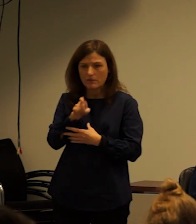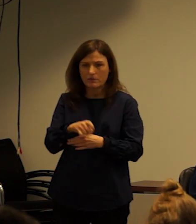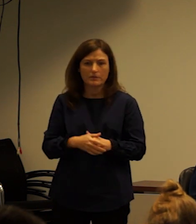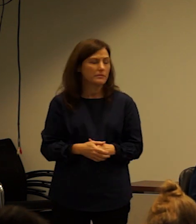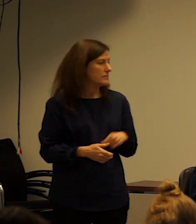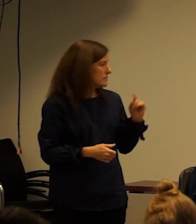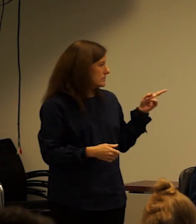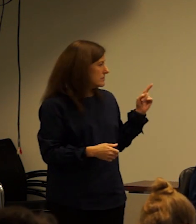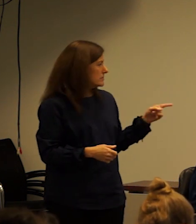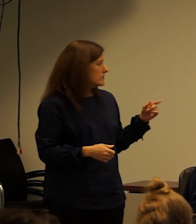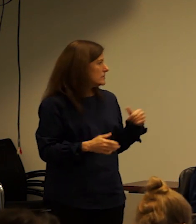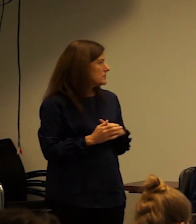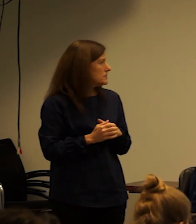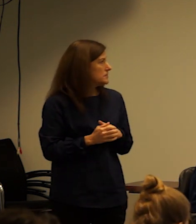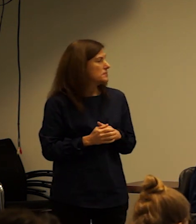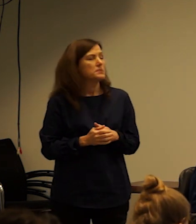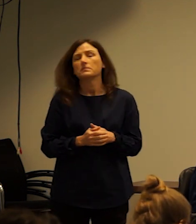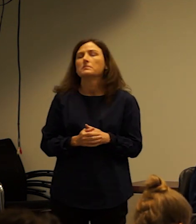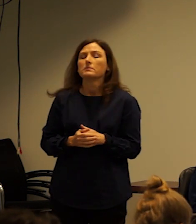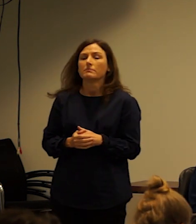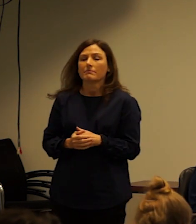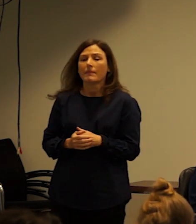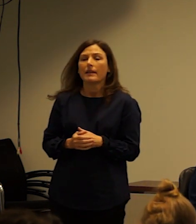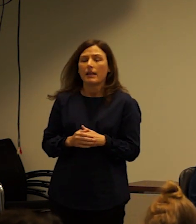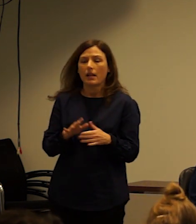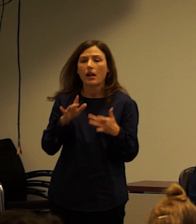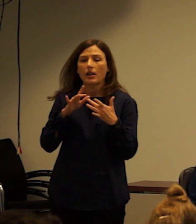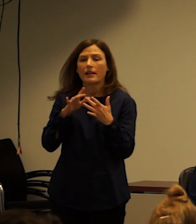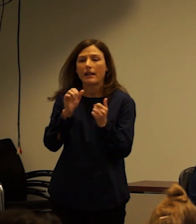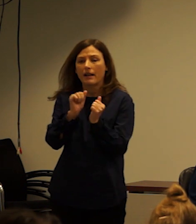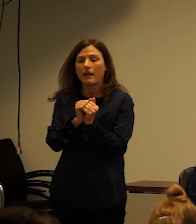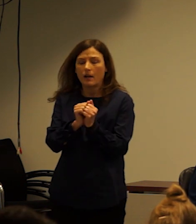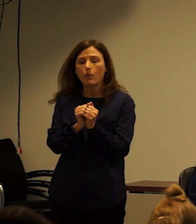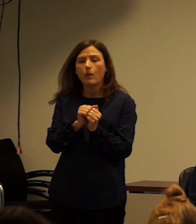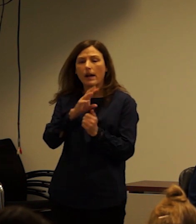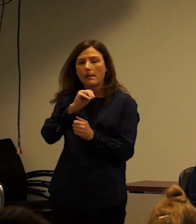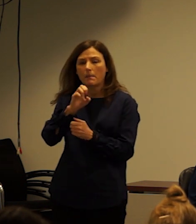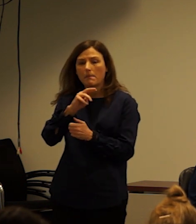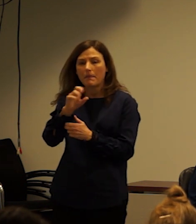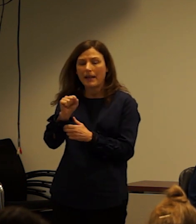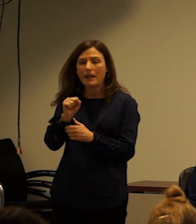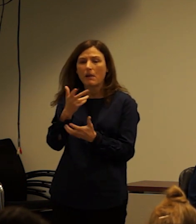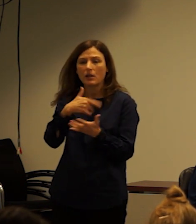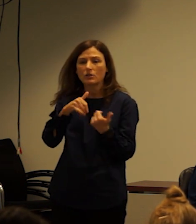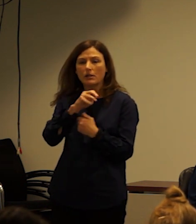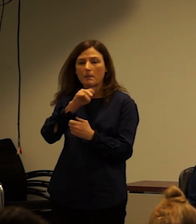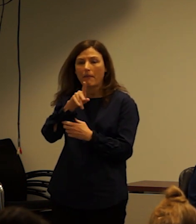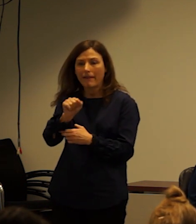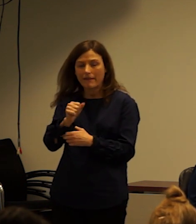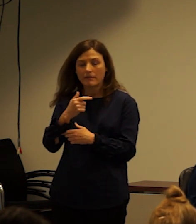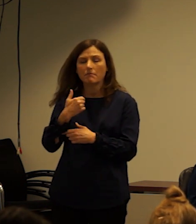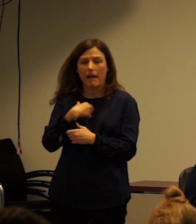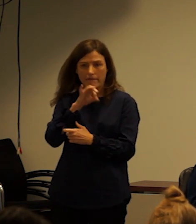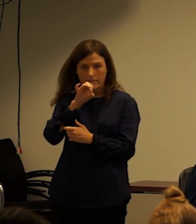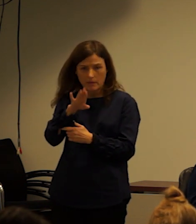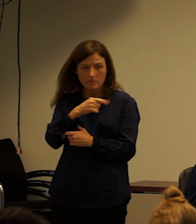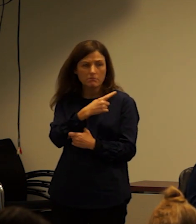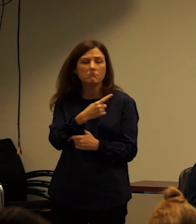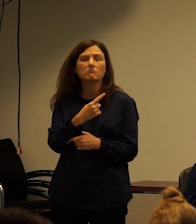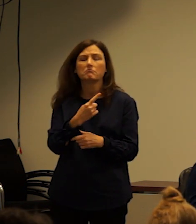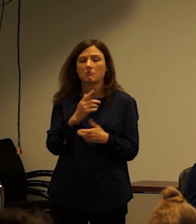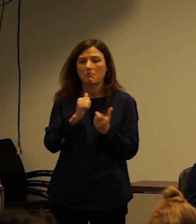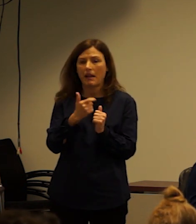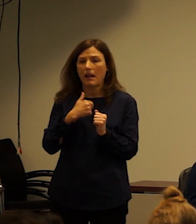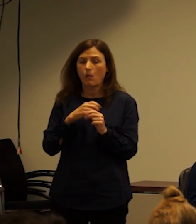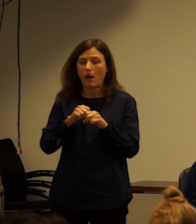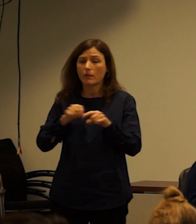you. You ready? Yes, ma'am. Connect with MEMA on social media. MEMA has Facebook. That's how